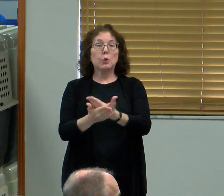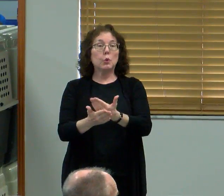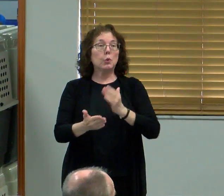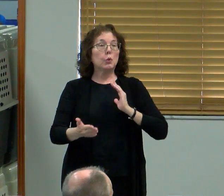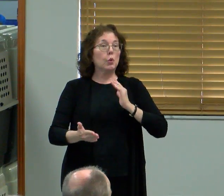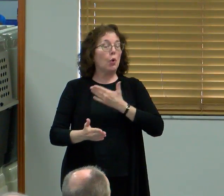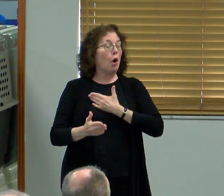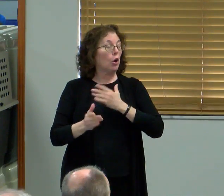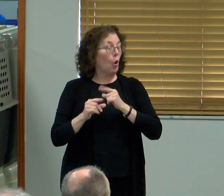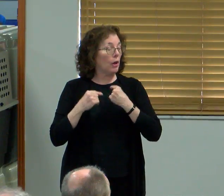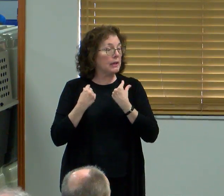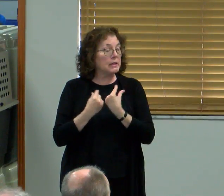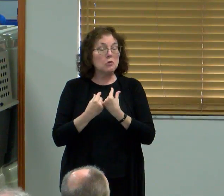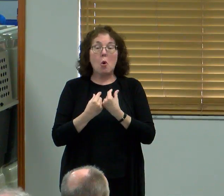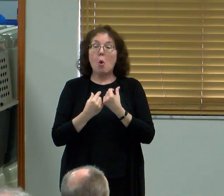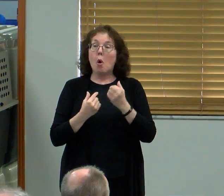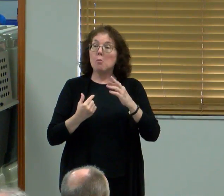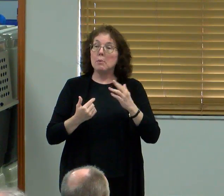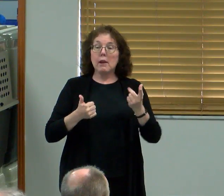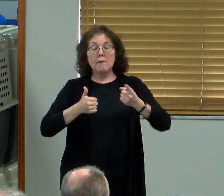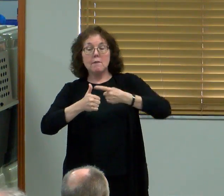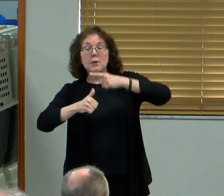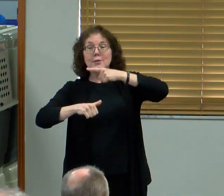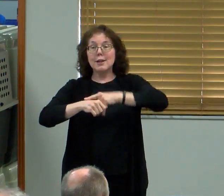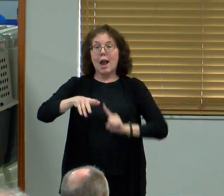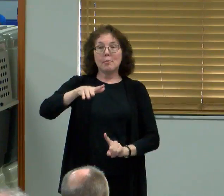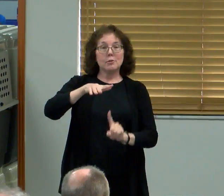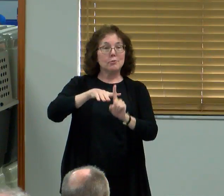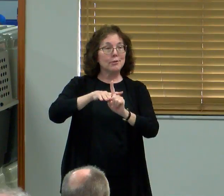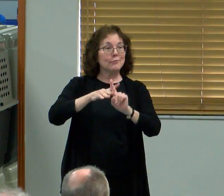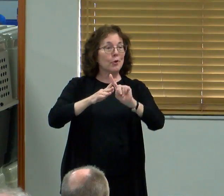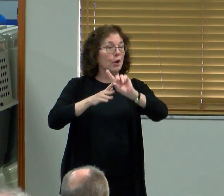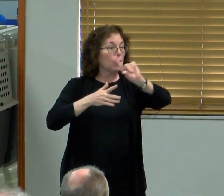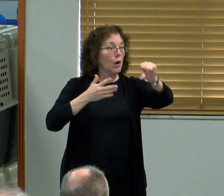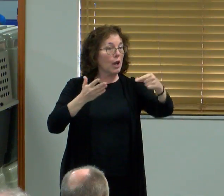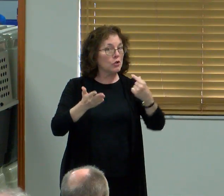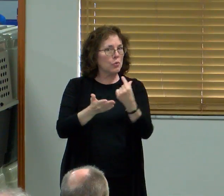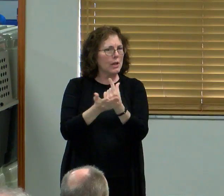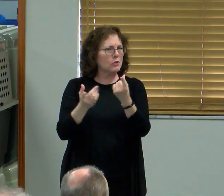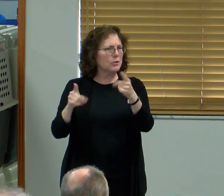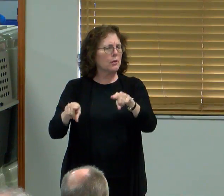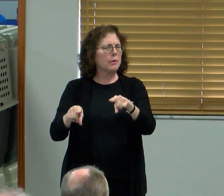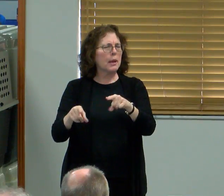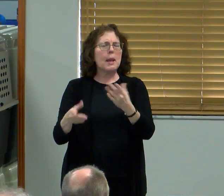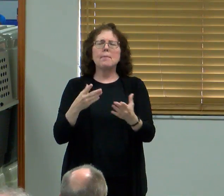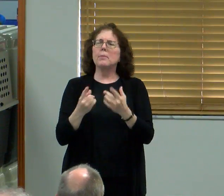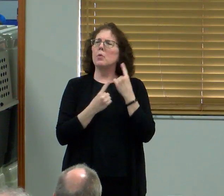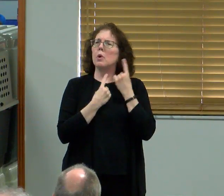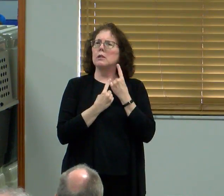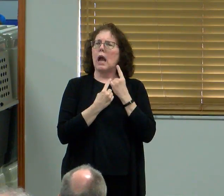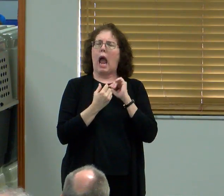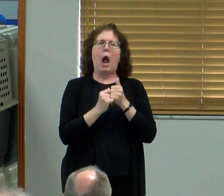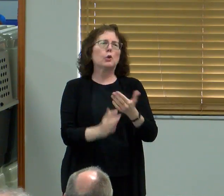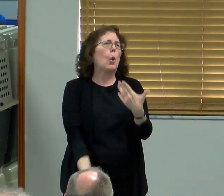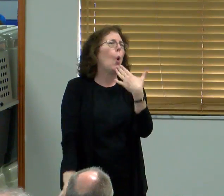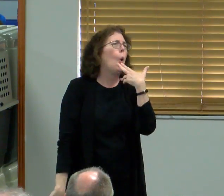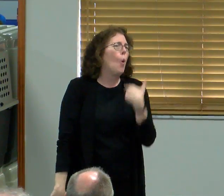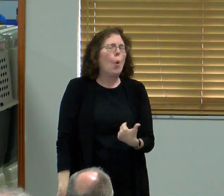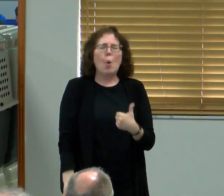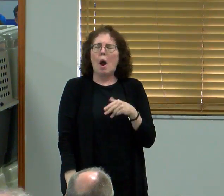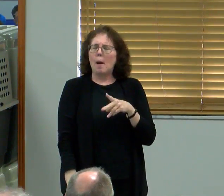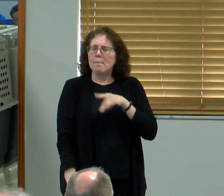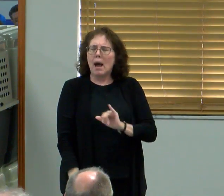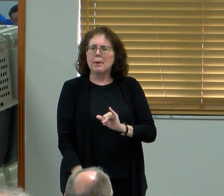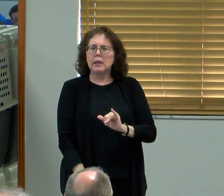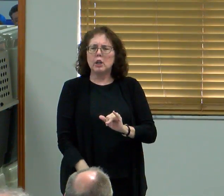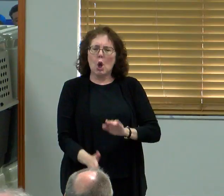or attending a graduation ceremony for the first time, you may wonder, how does a cute puppy grow into one of